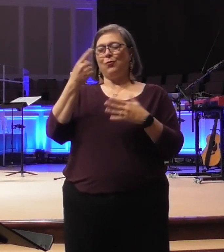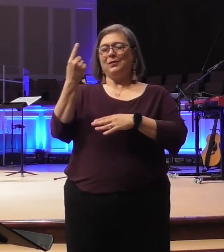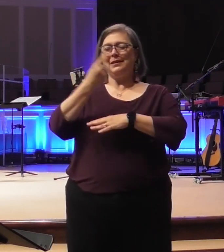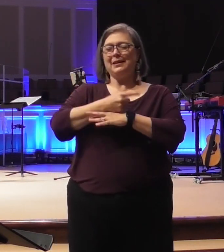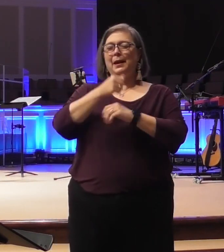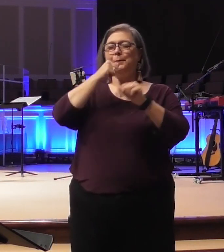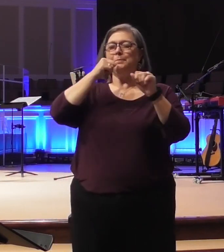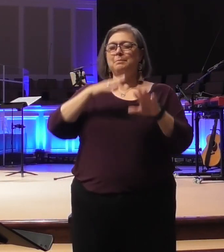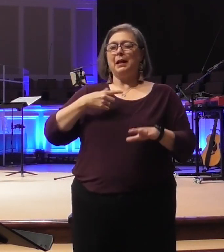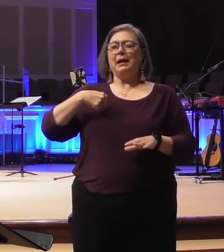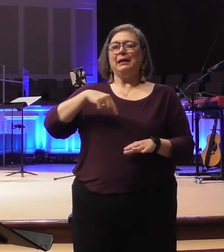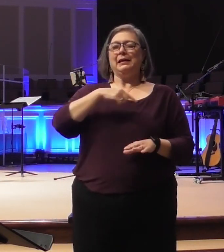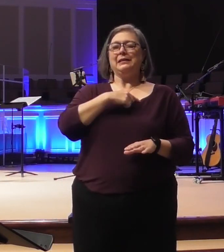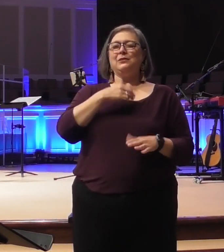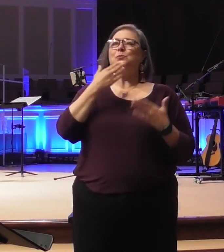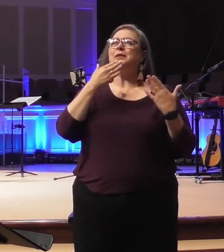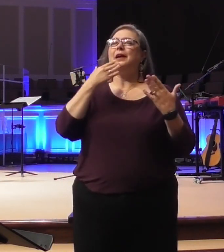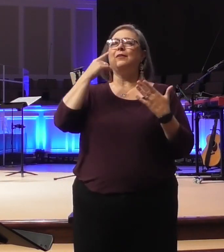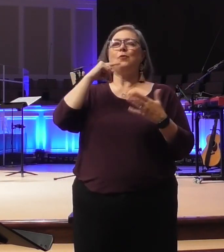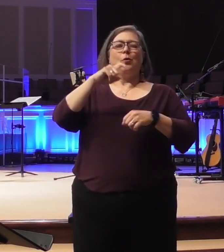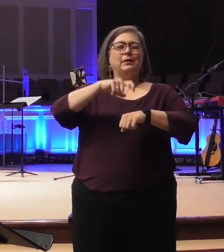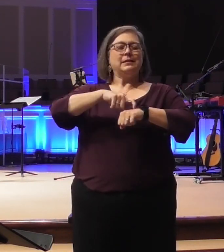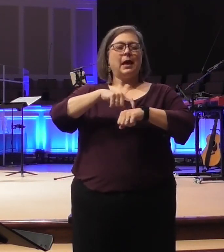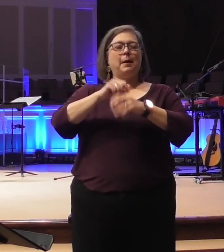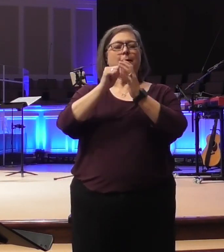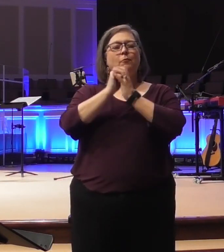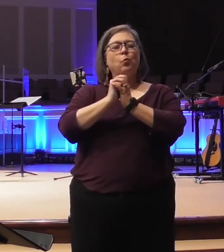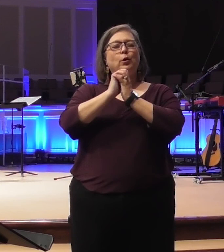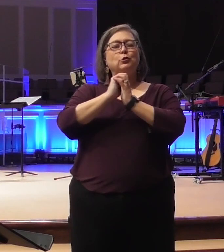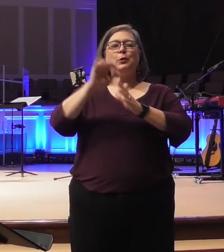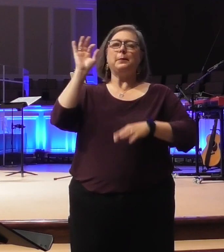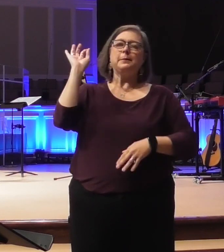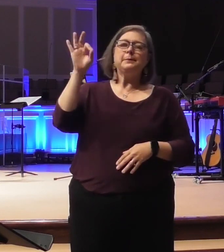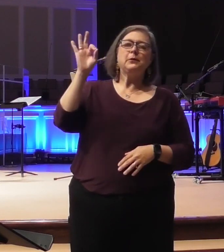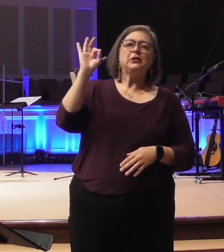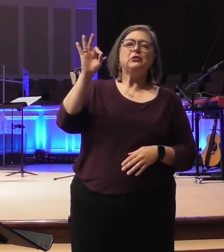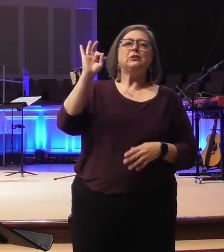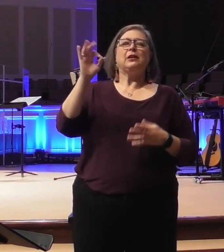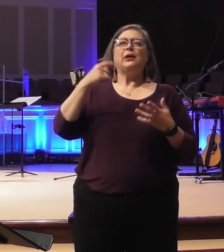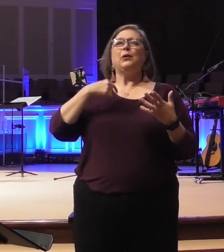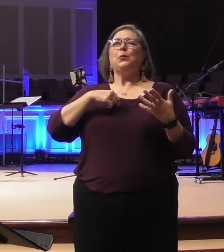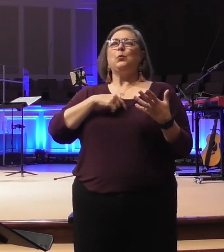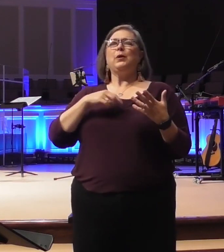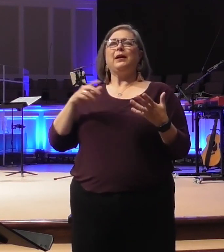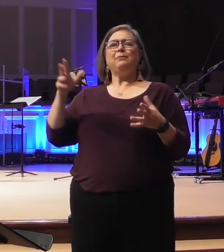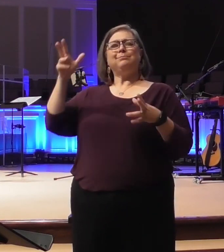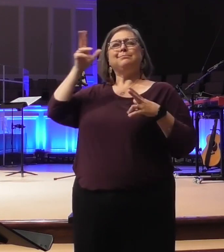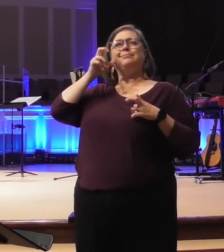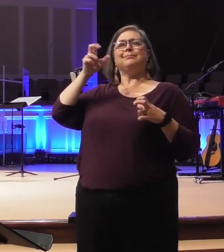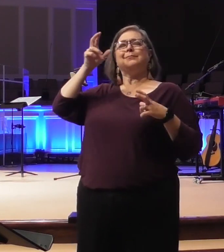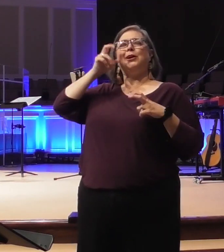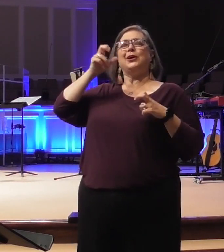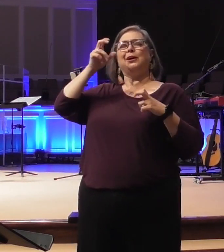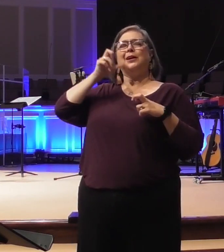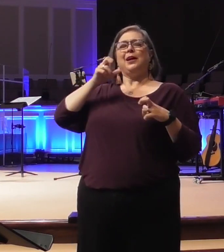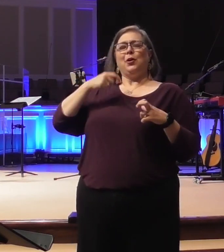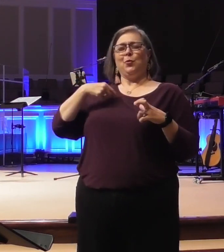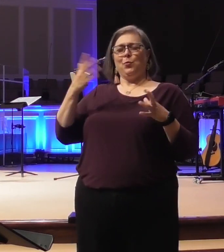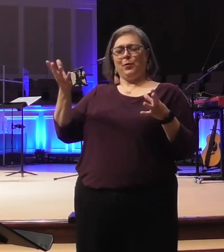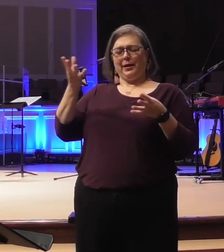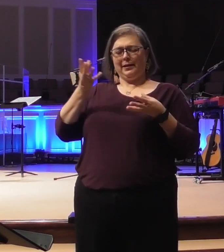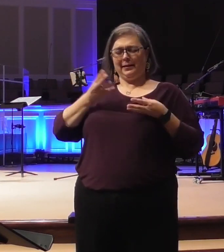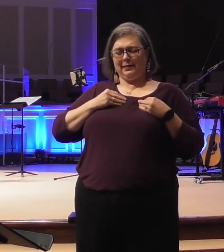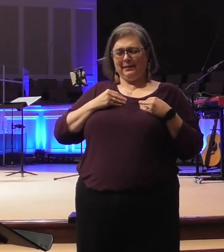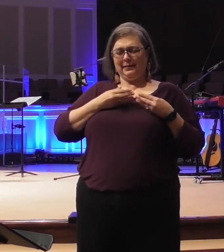together in your house. Father, we thank you for the time of worship. We thank you for the time of preaching. And Father, what we've heard today, Father, that we take it with us as we